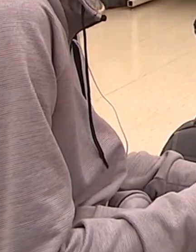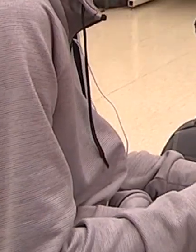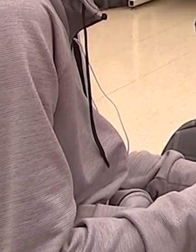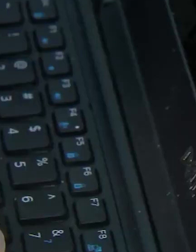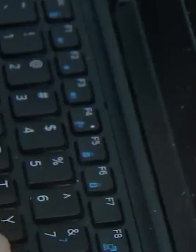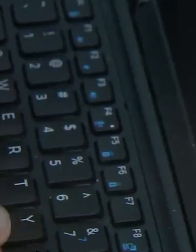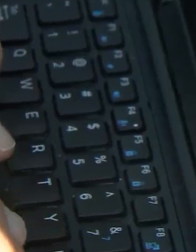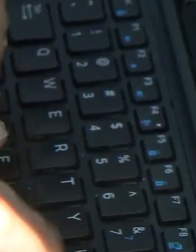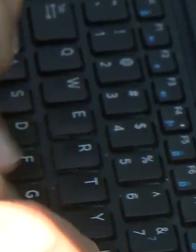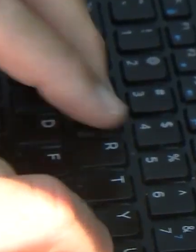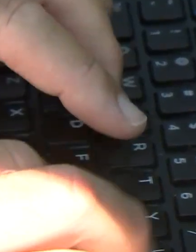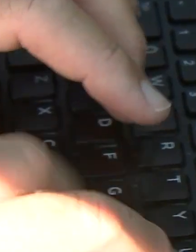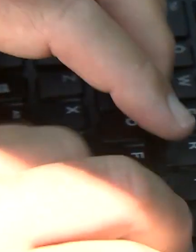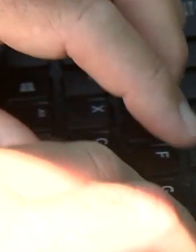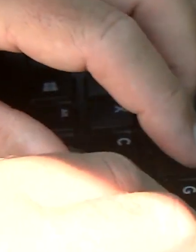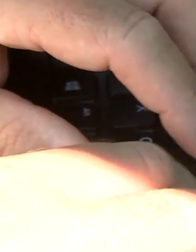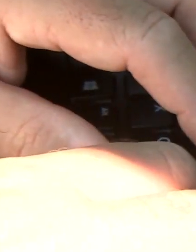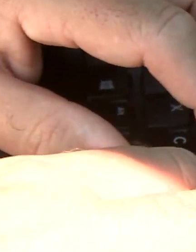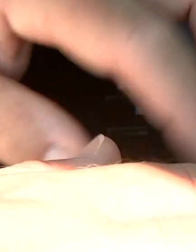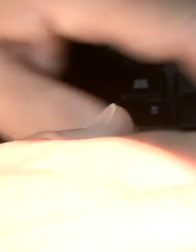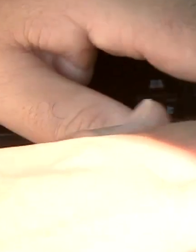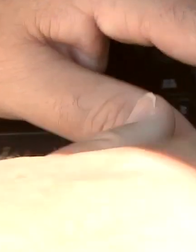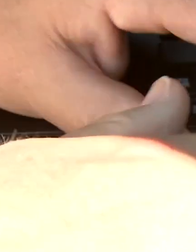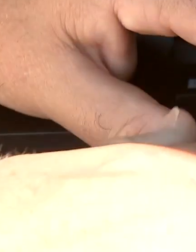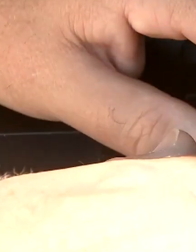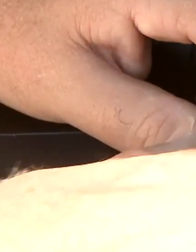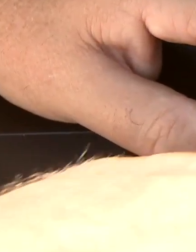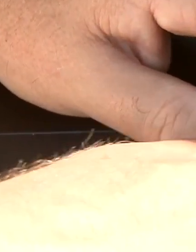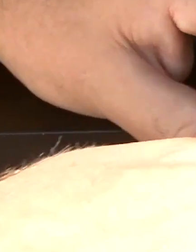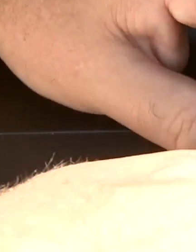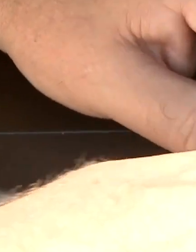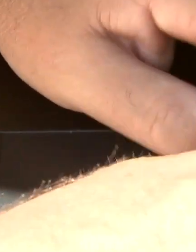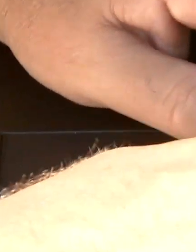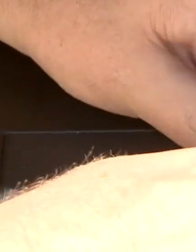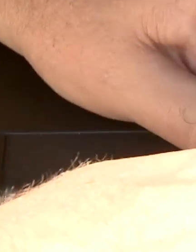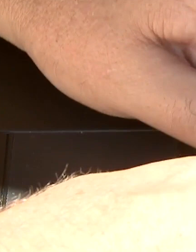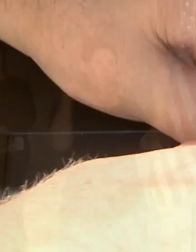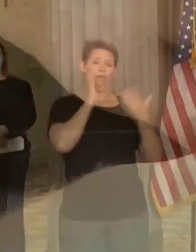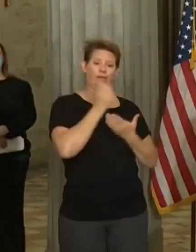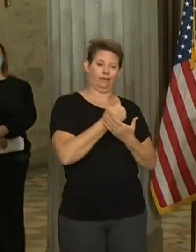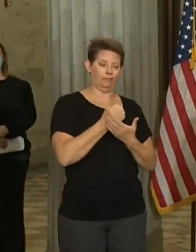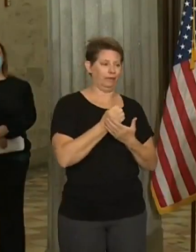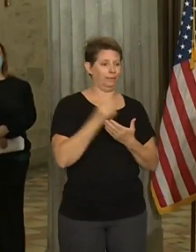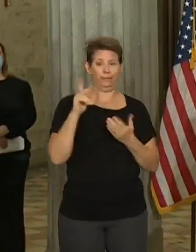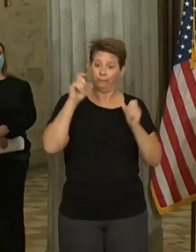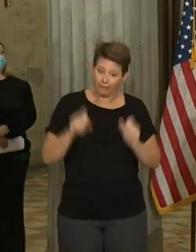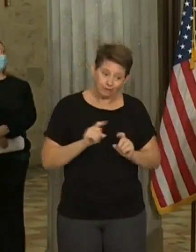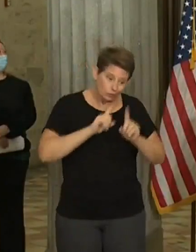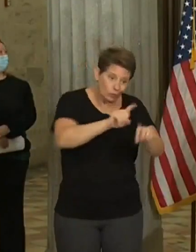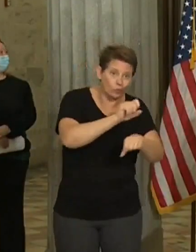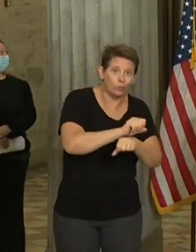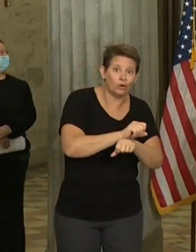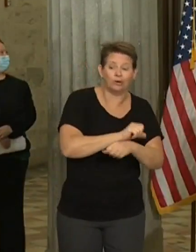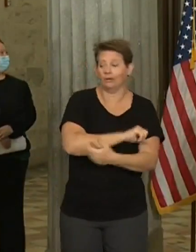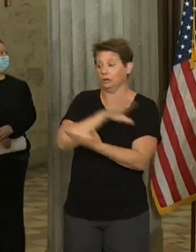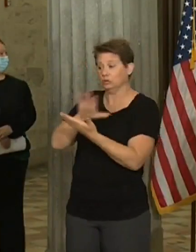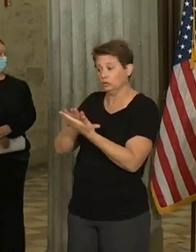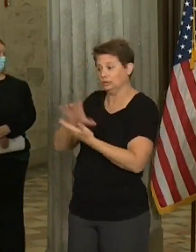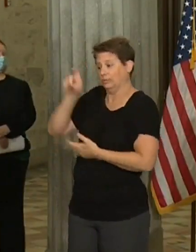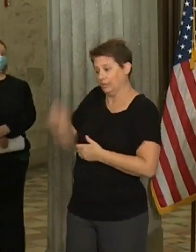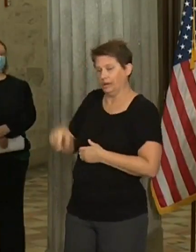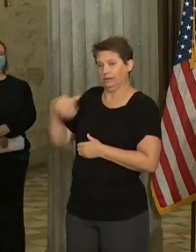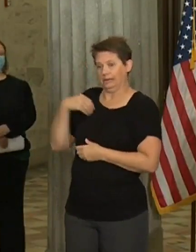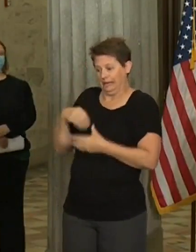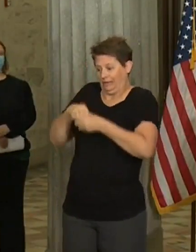on some students with thousands of them dropping off the radar completely. Schools must have in-class